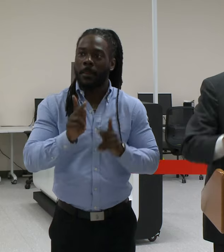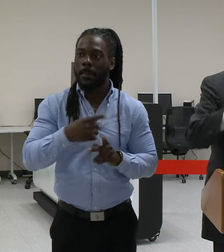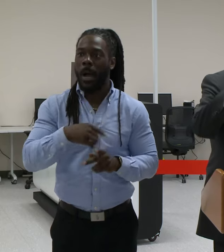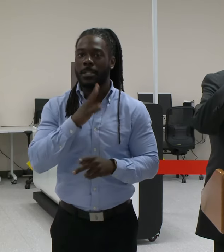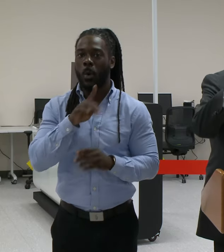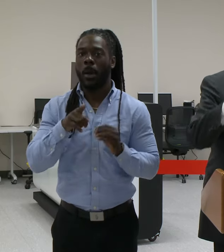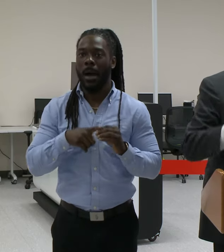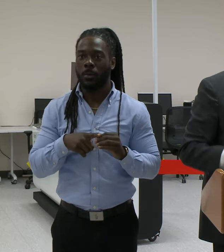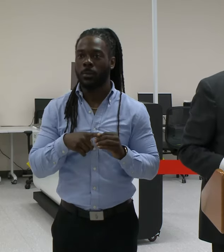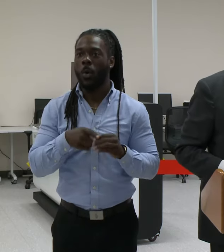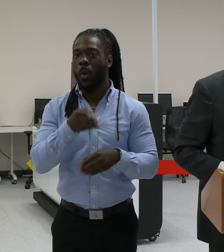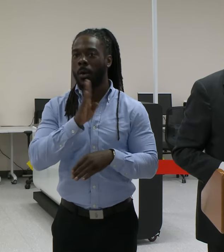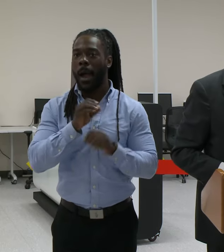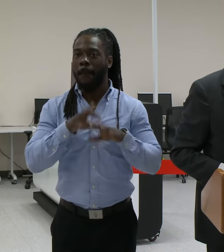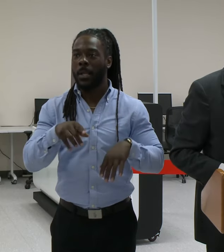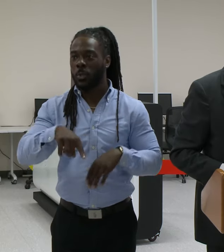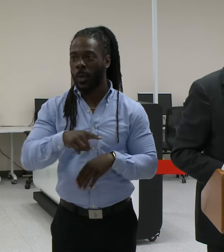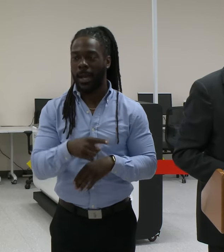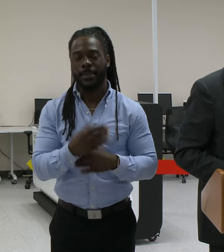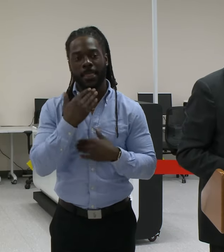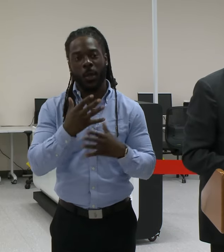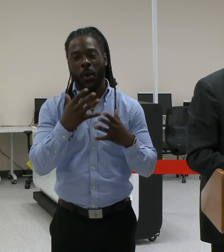spoke. God bless you. Thank you very much.